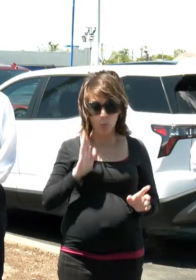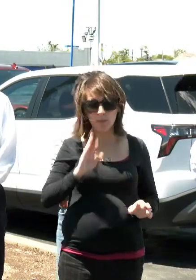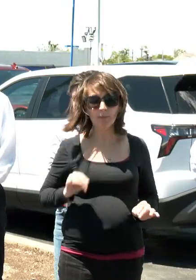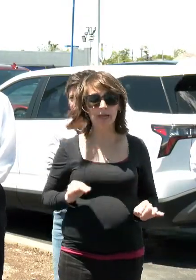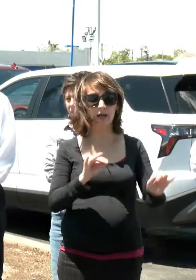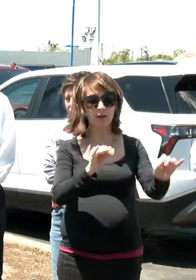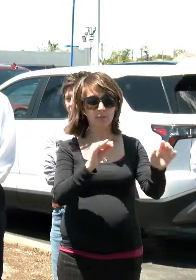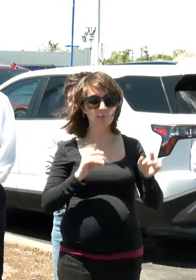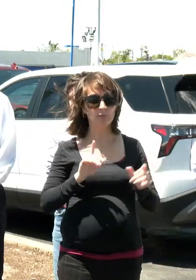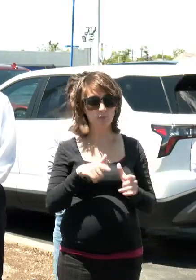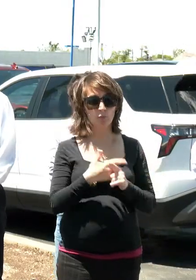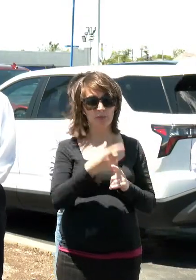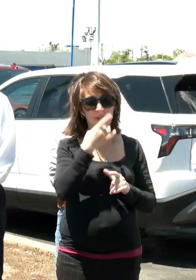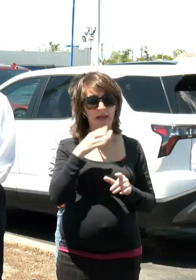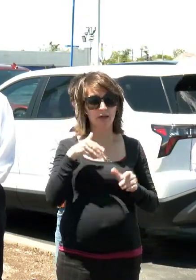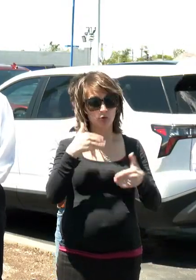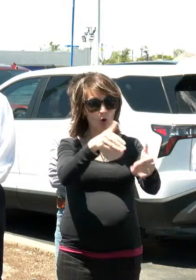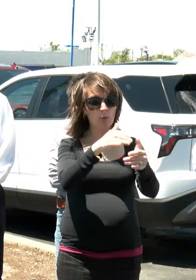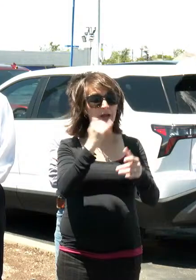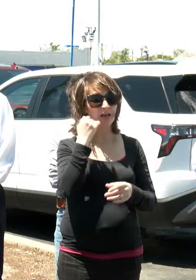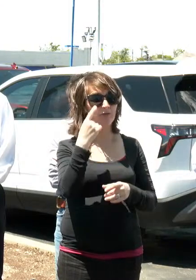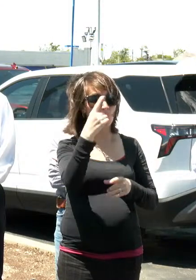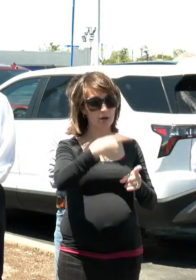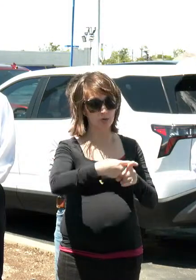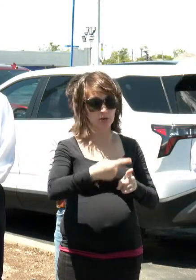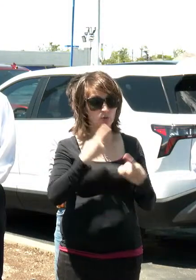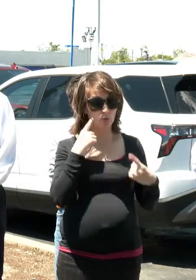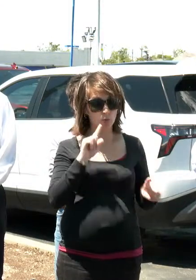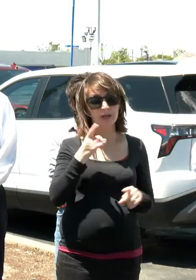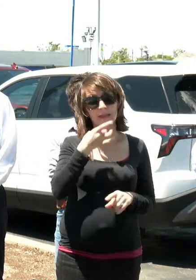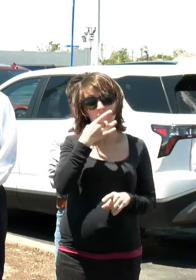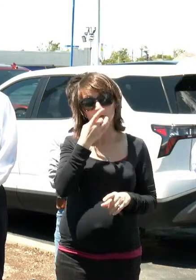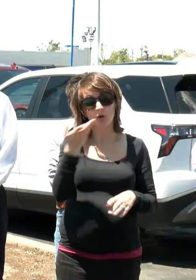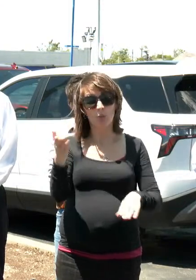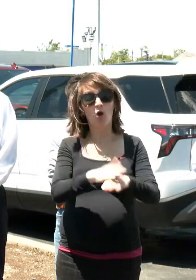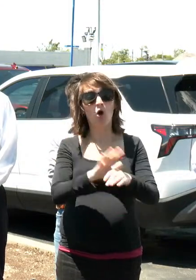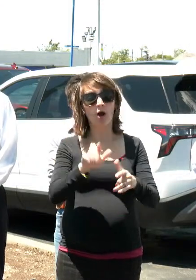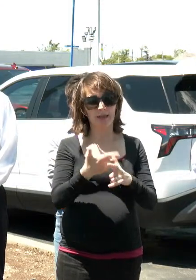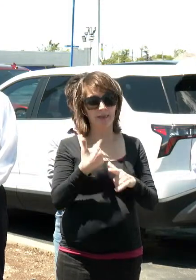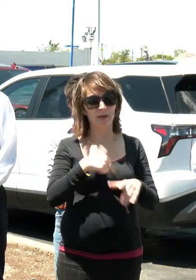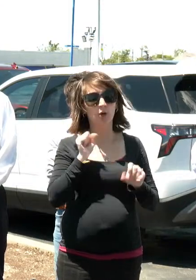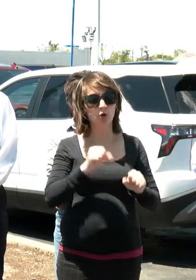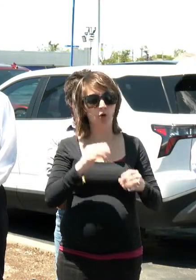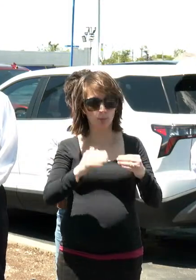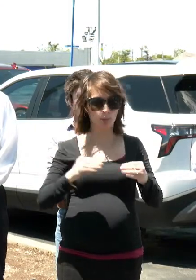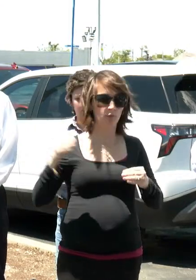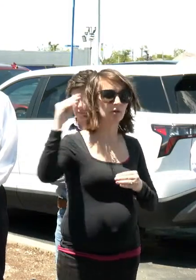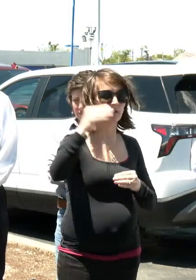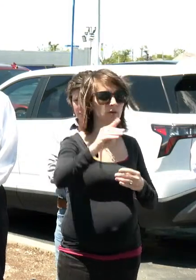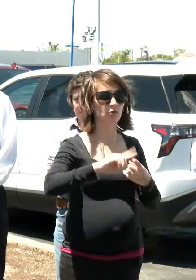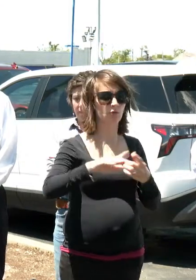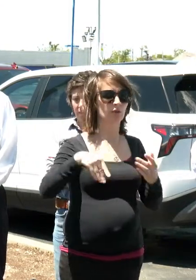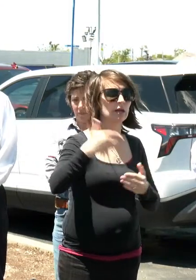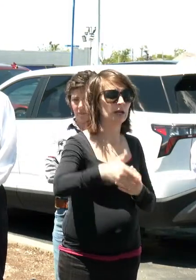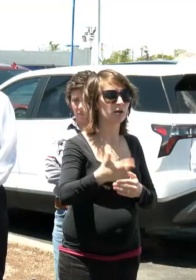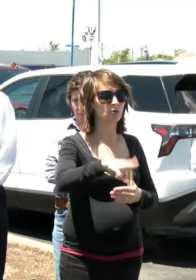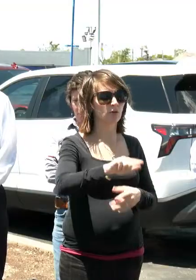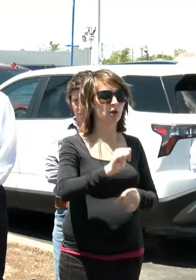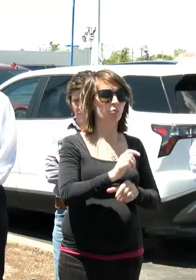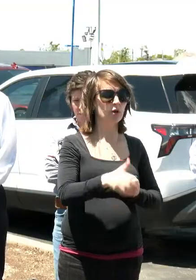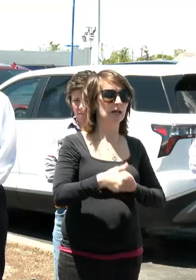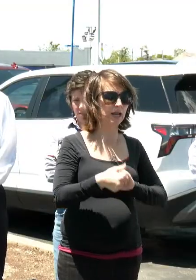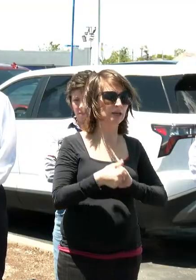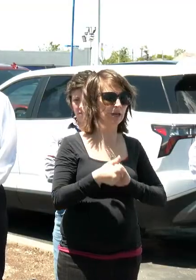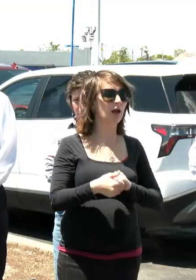were working one intersection, electricity came on and I was able to move them to another intersection. So they're working hand in hand. That's the way it